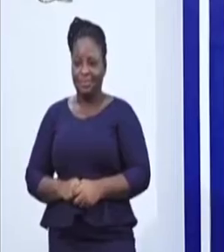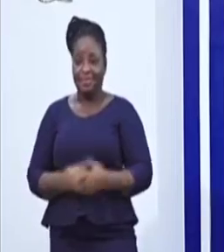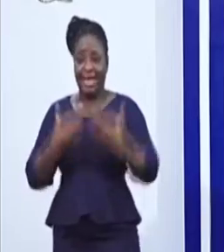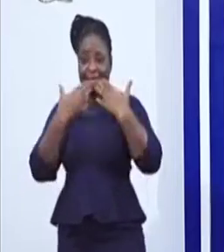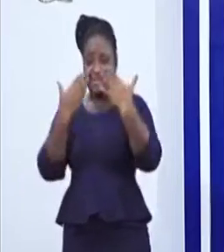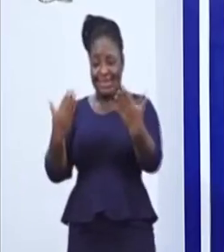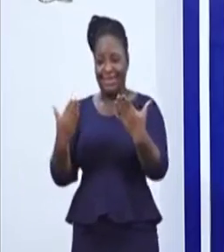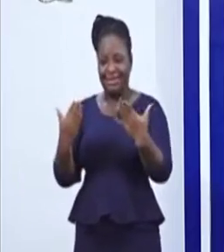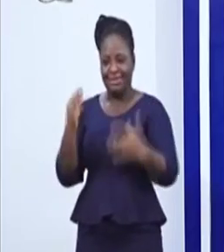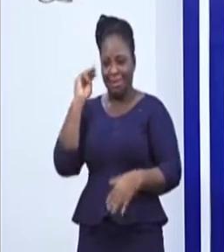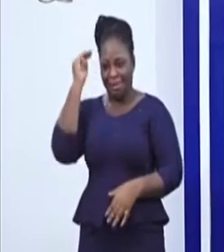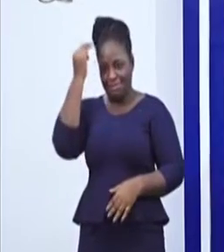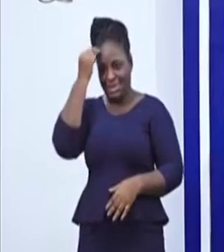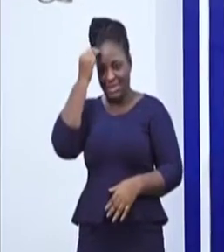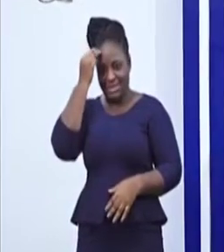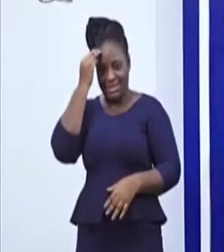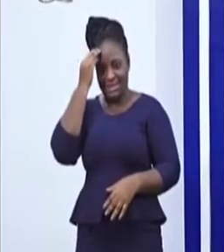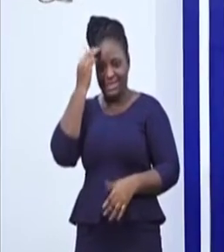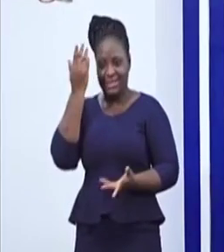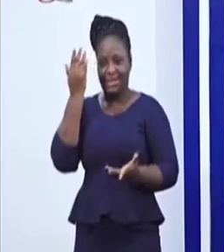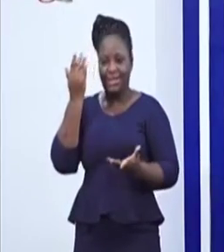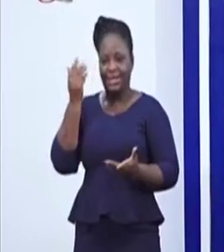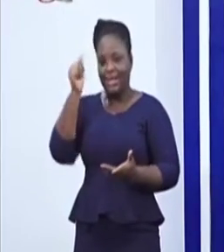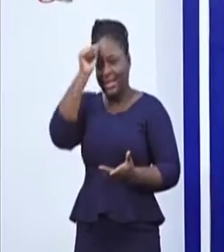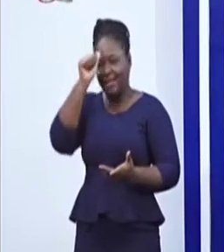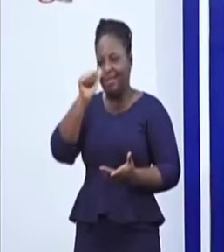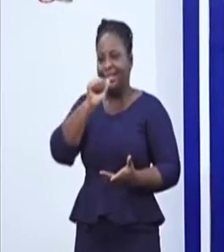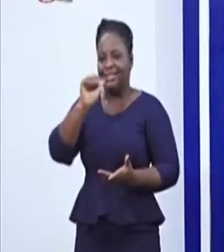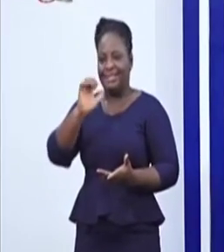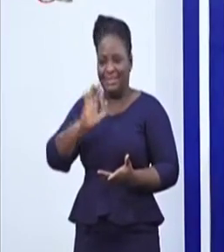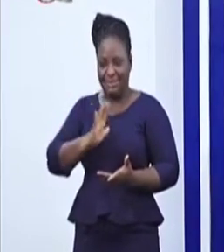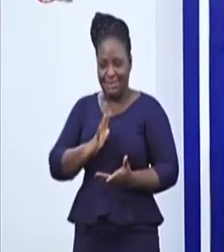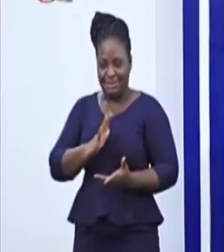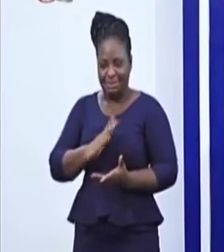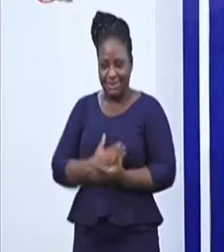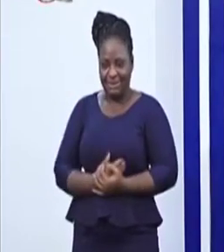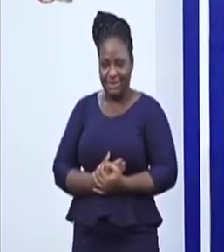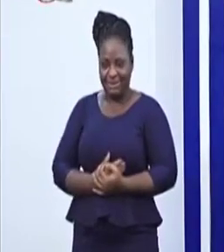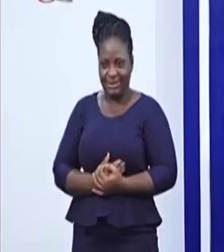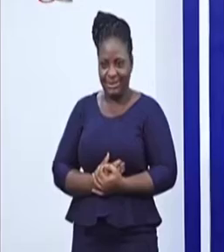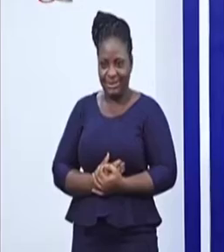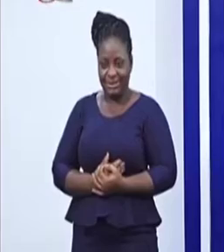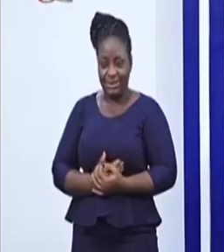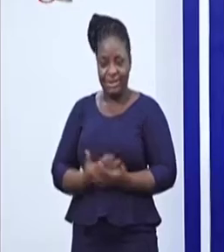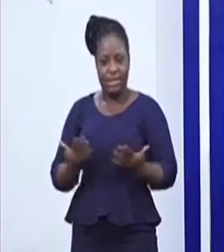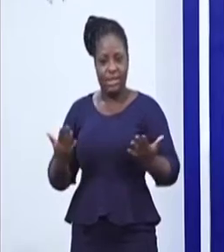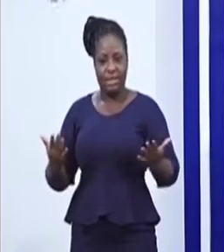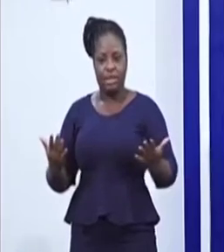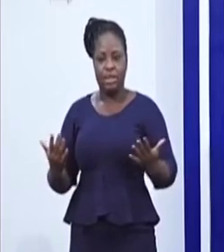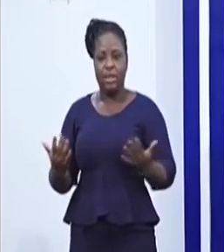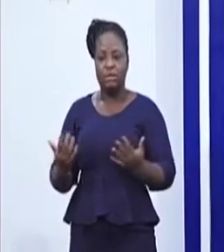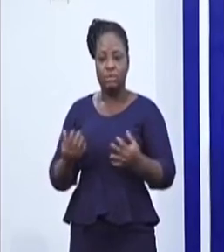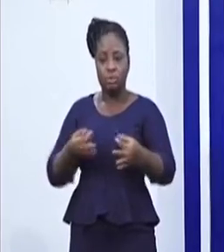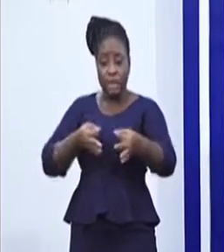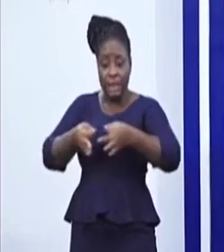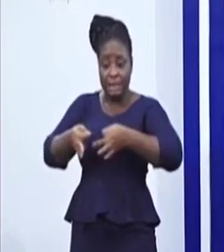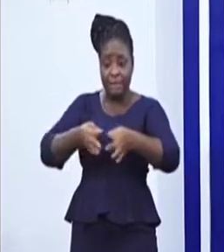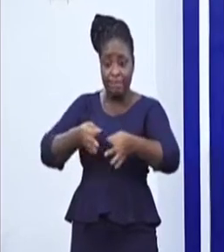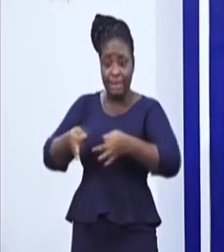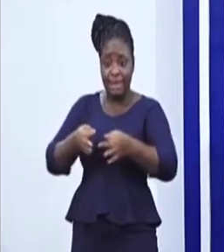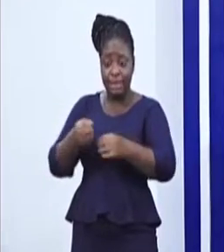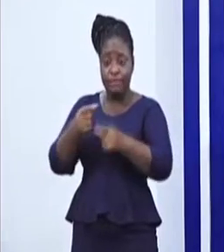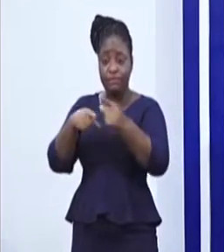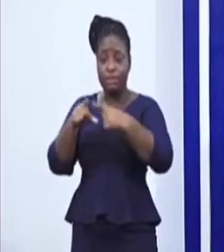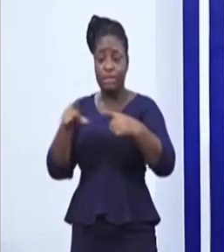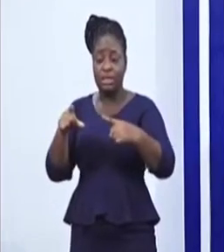Thank you very much, Honorable Ministers of State, distinguished ladies and gentlemen. To deepen information